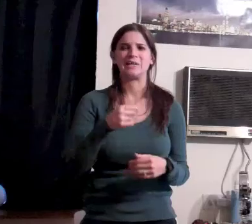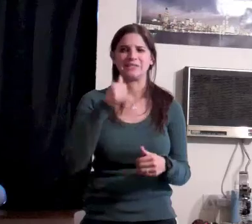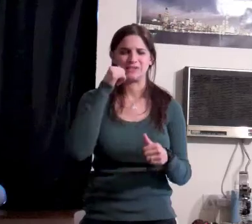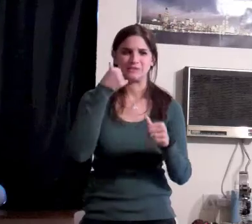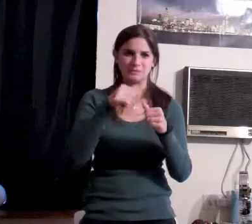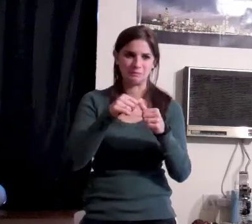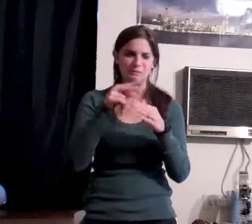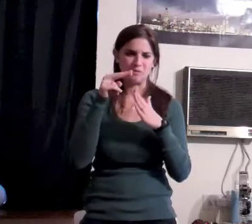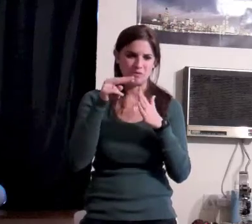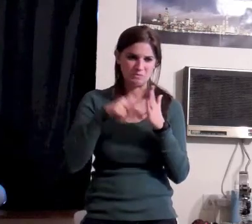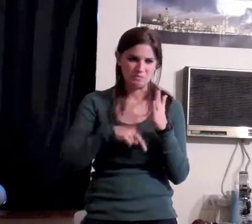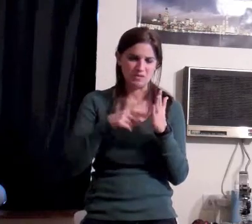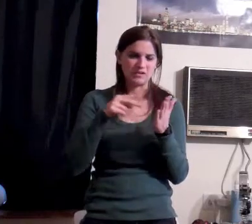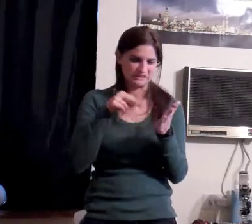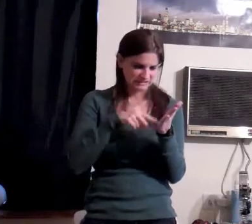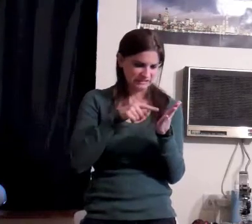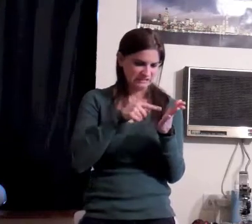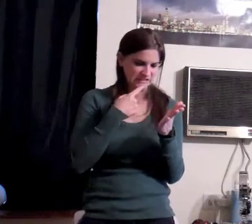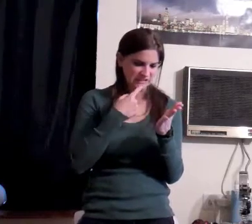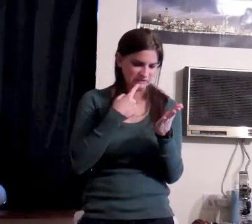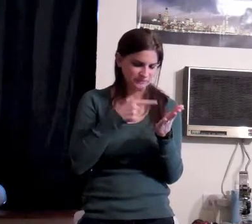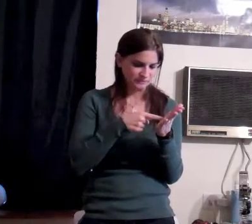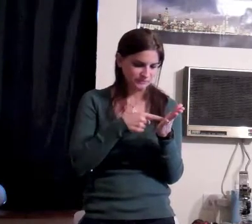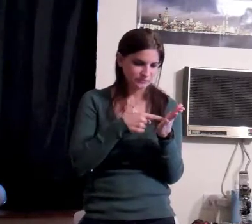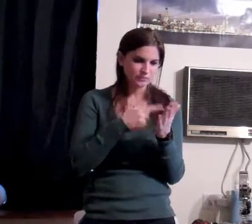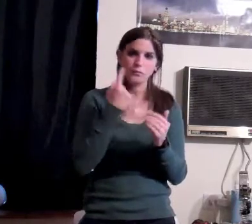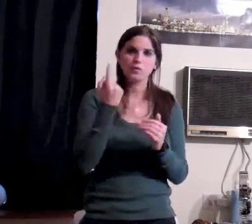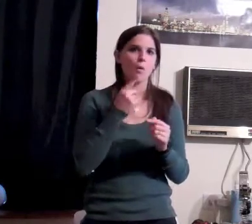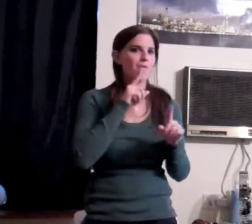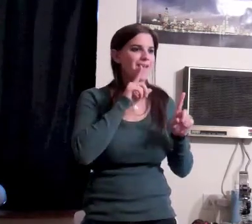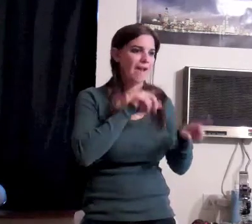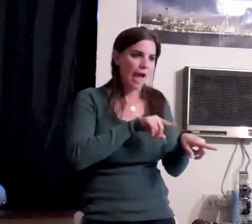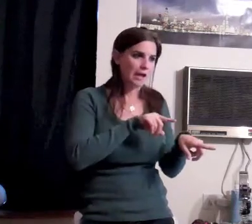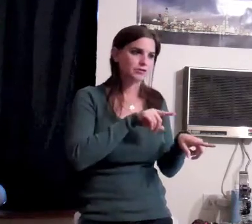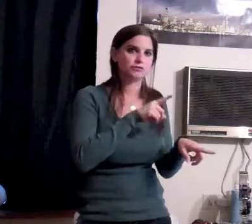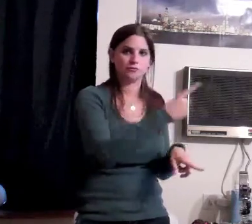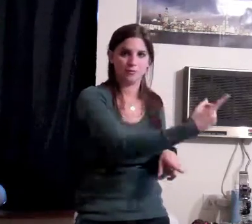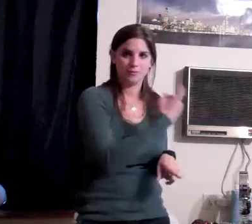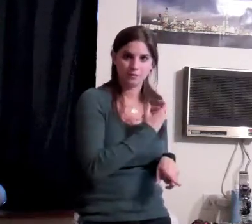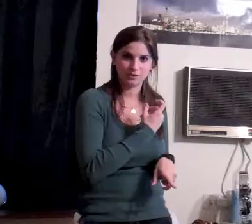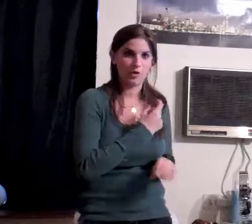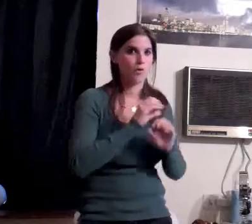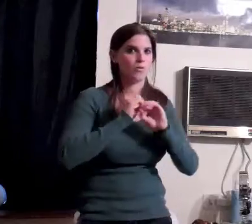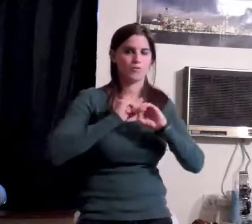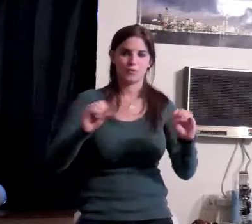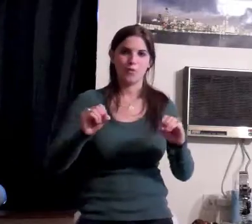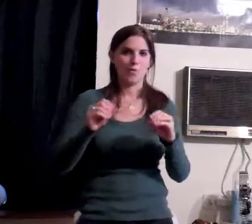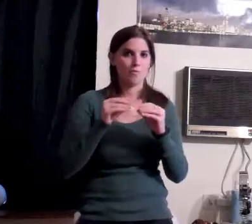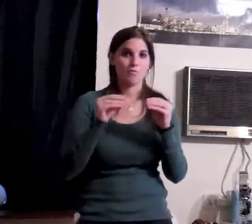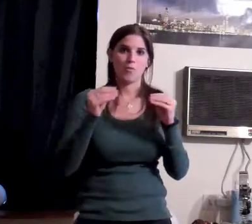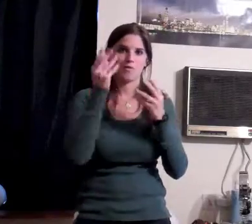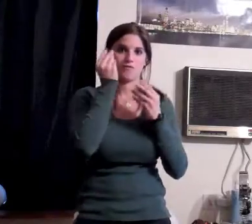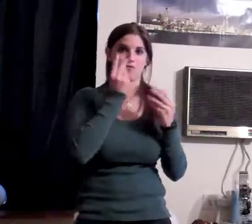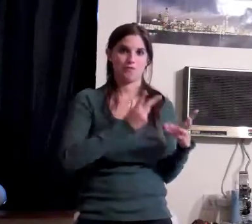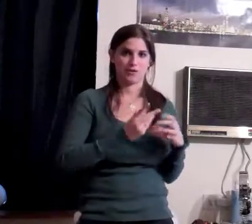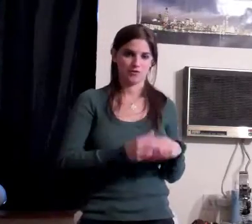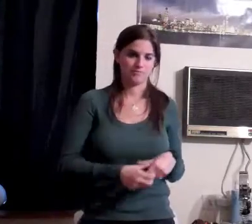I could remember was only answer the question they're asking. Don't give any more information. So I said,